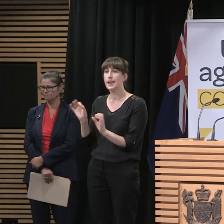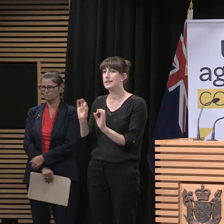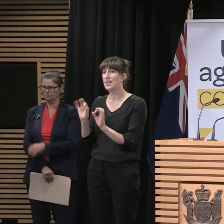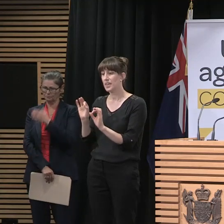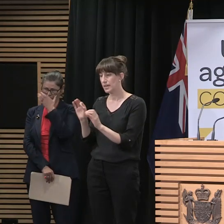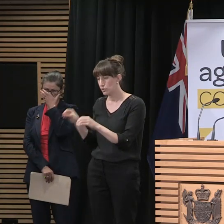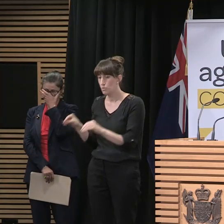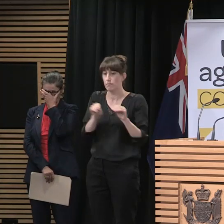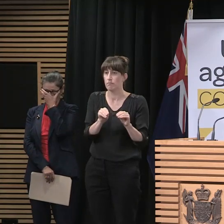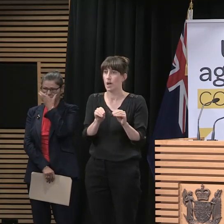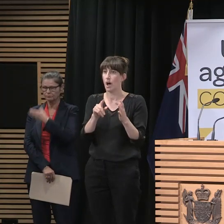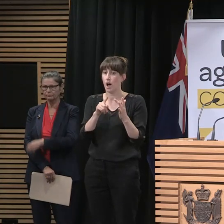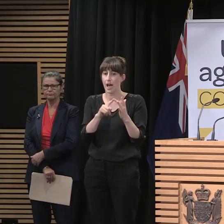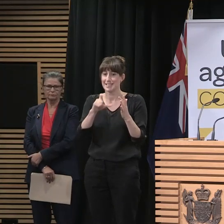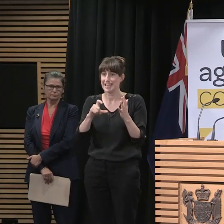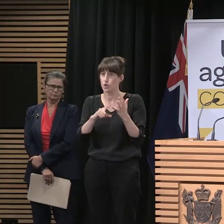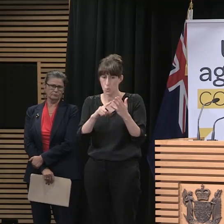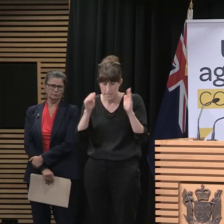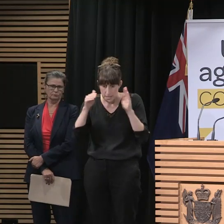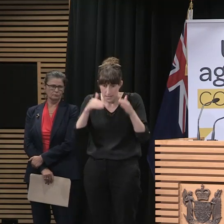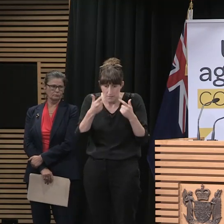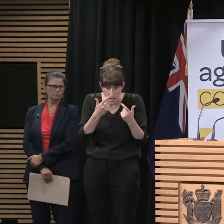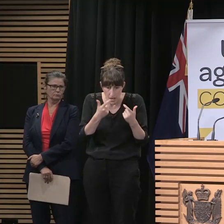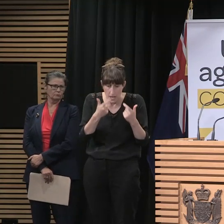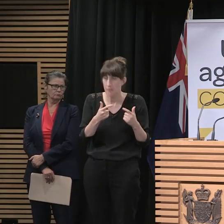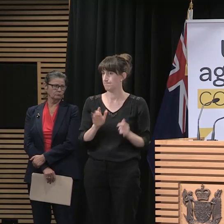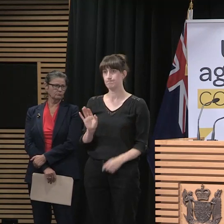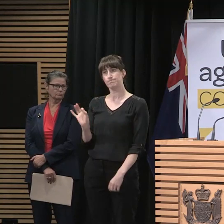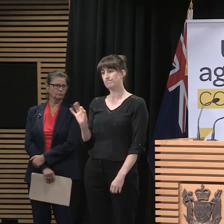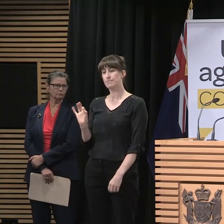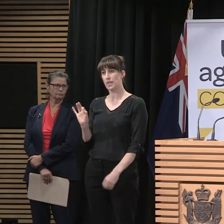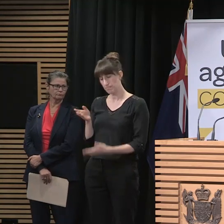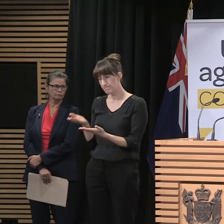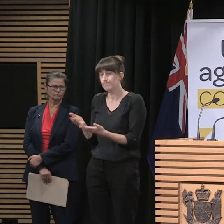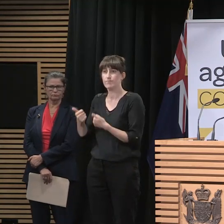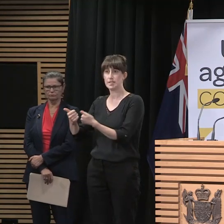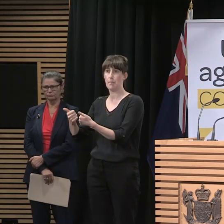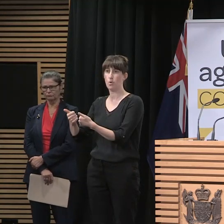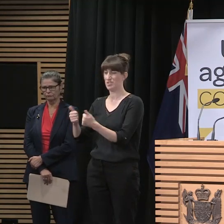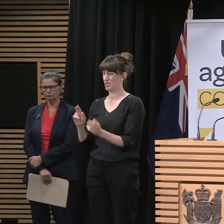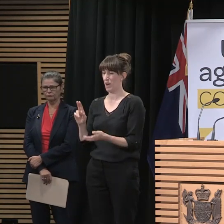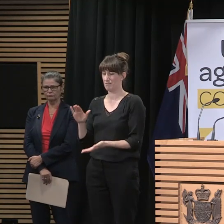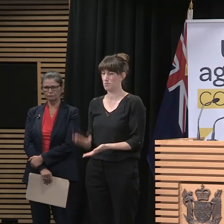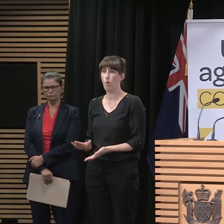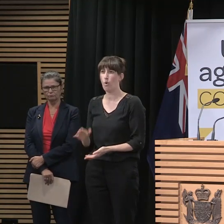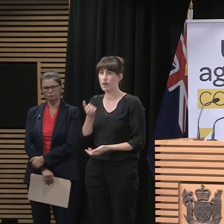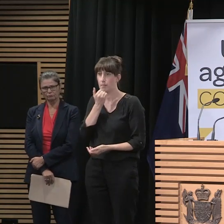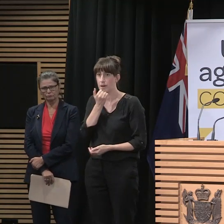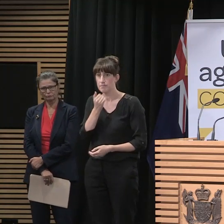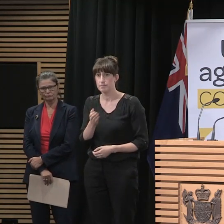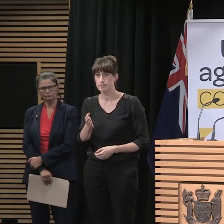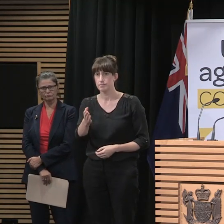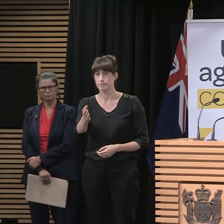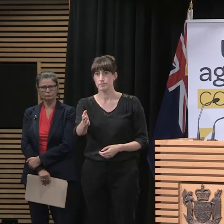care admission. So those people in hospital are all stable. That's quite a low proportion, as you'll realise. For the Ministry